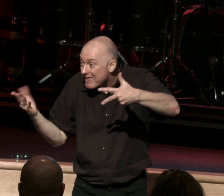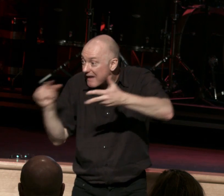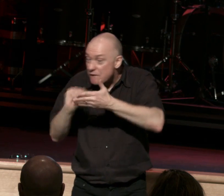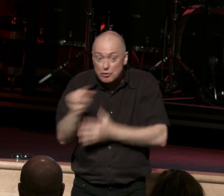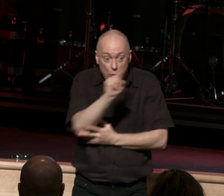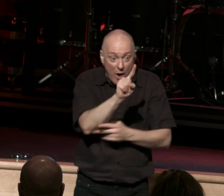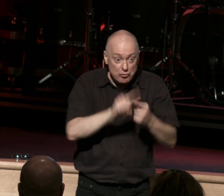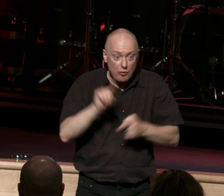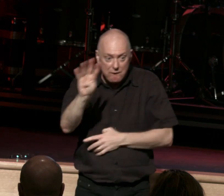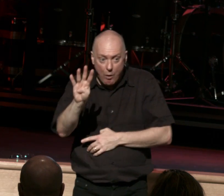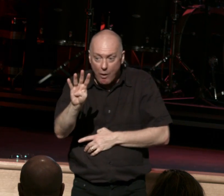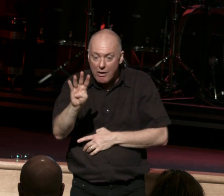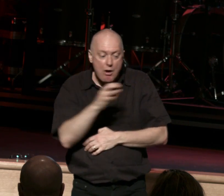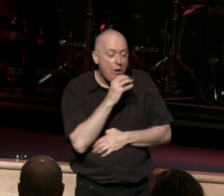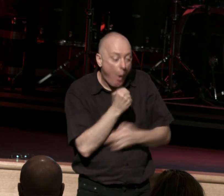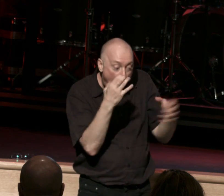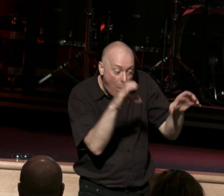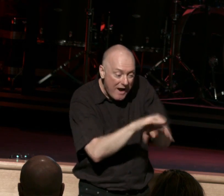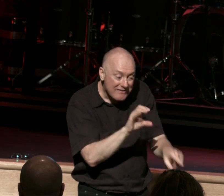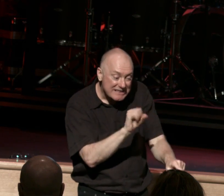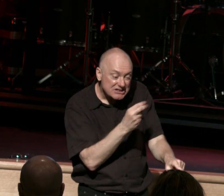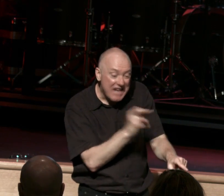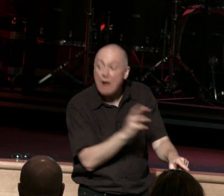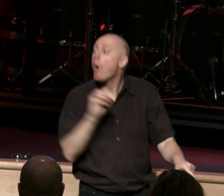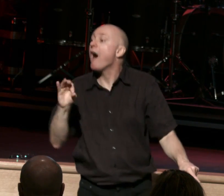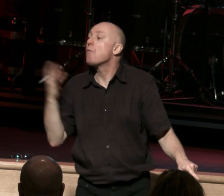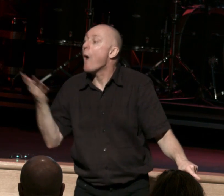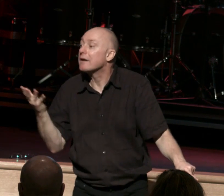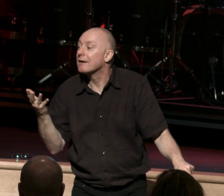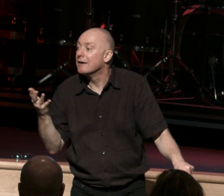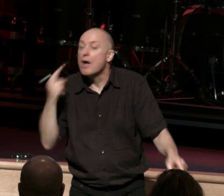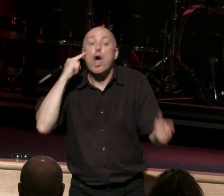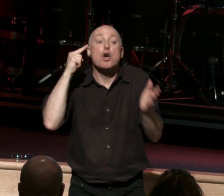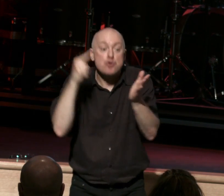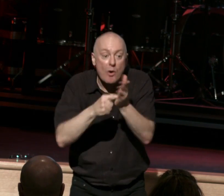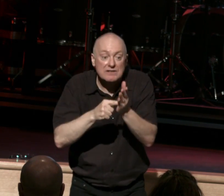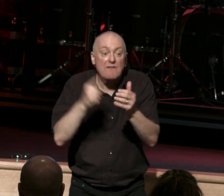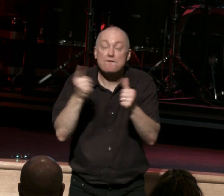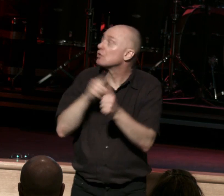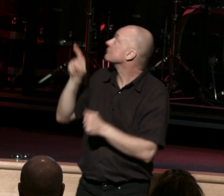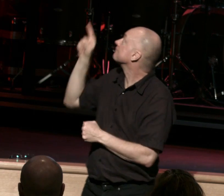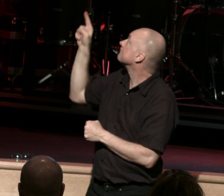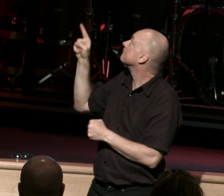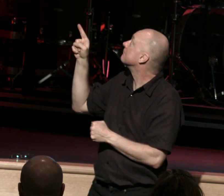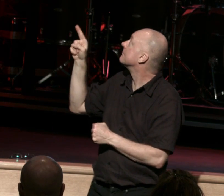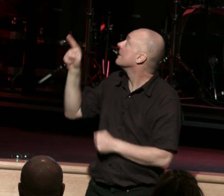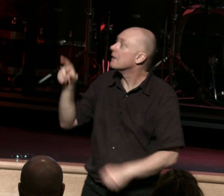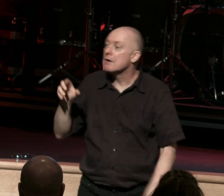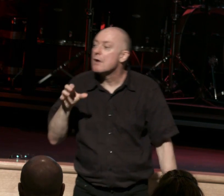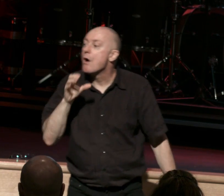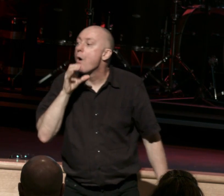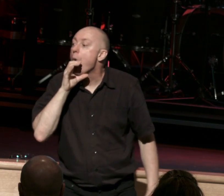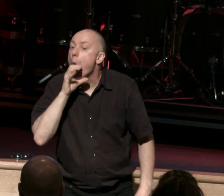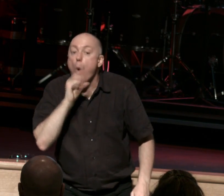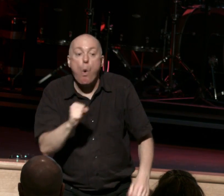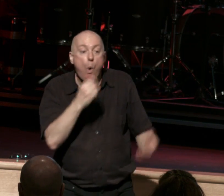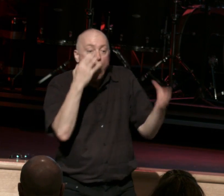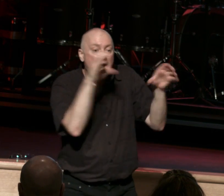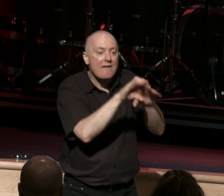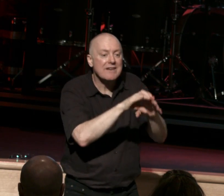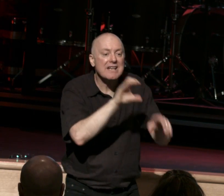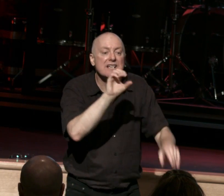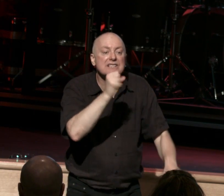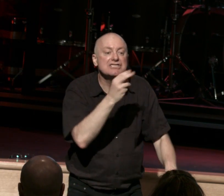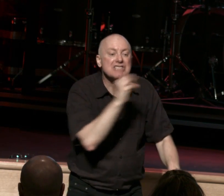things in verses 1 through 4 that the old covenant is a shadow of. On the screen beside me here, notice this first of all. The old covenant is